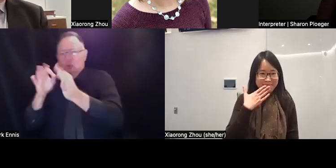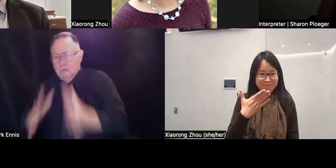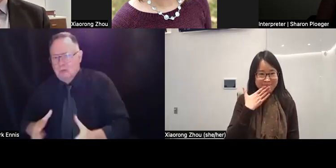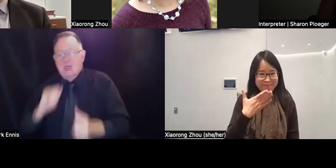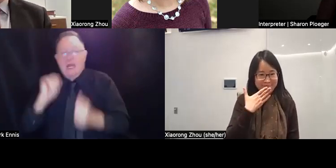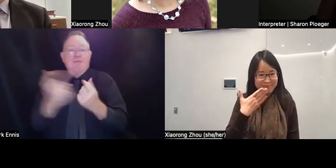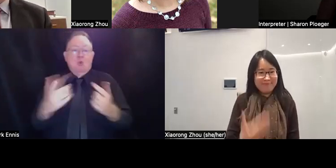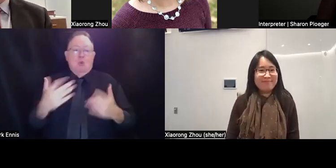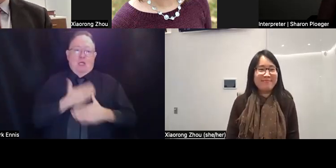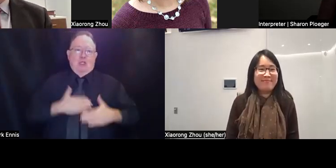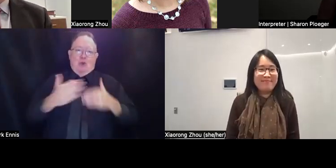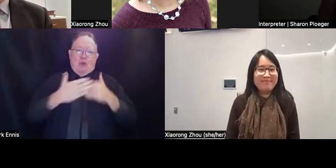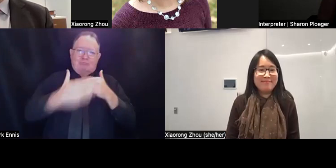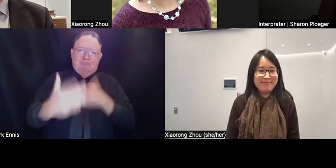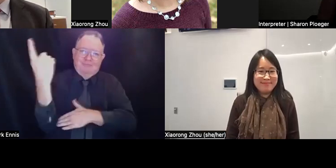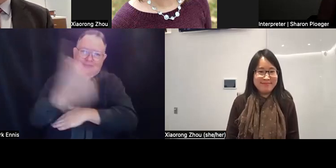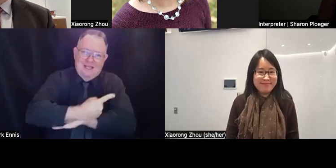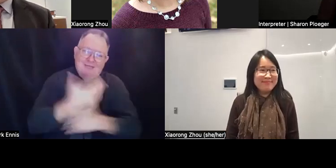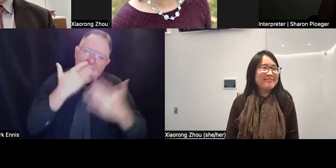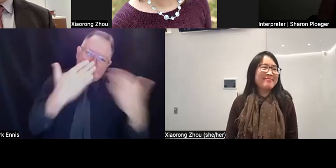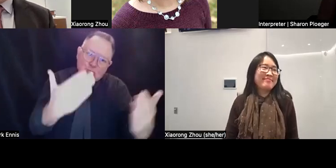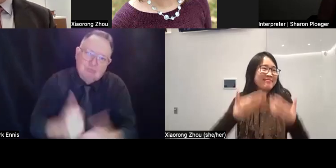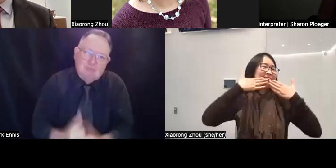rest of your day. Thank you.